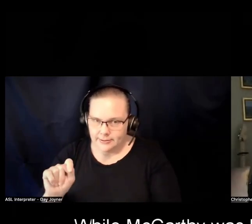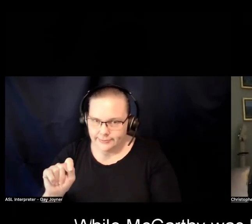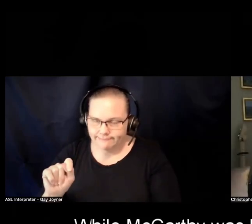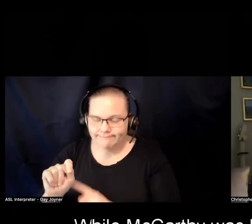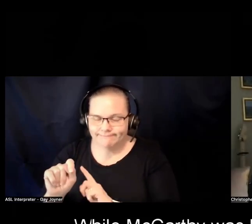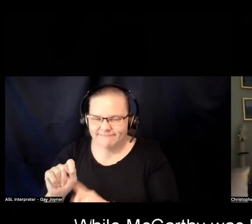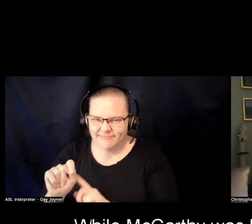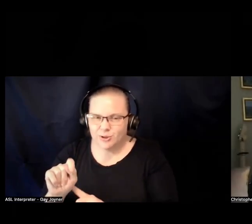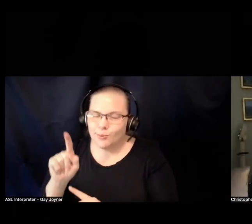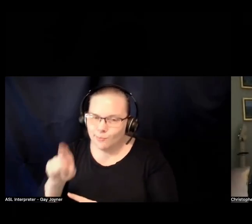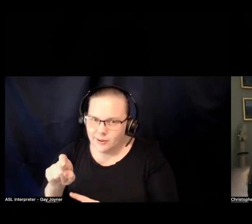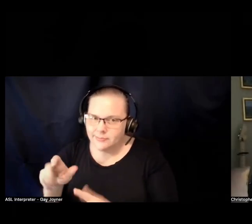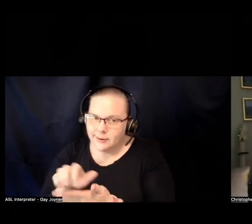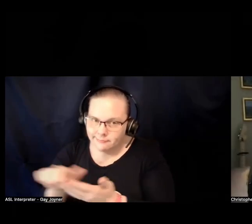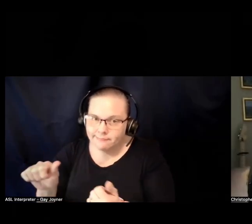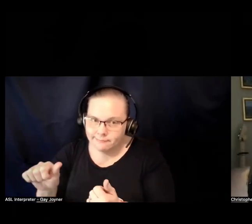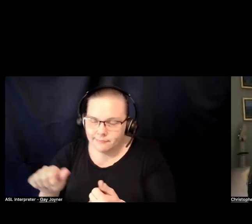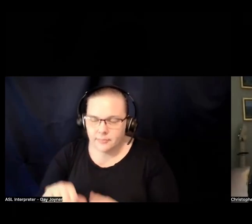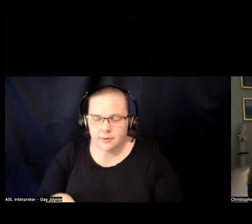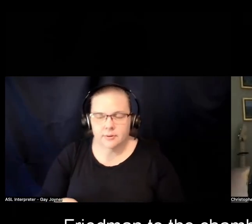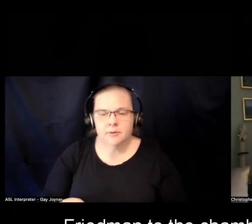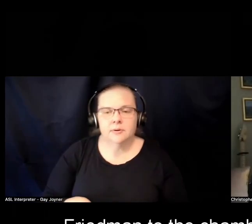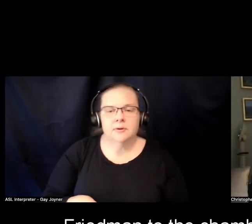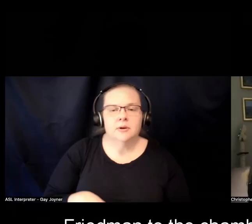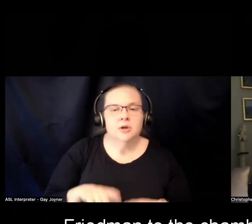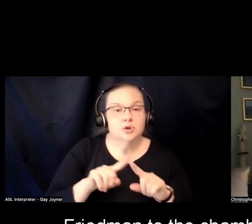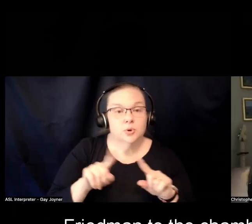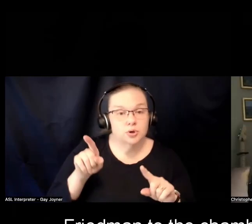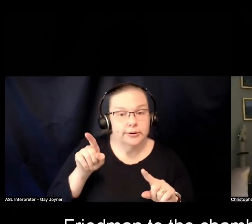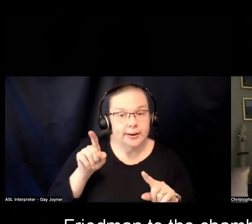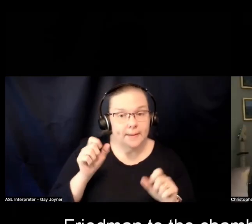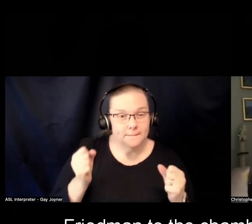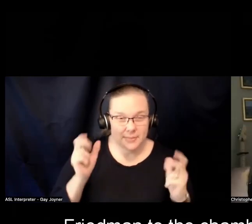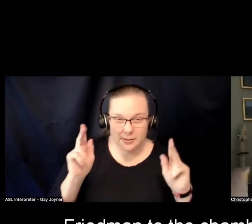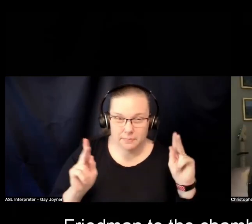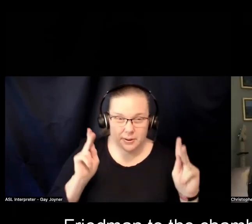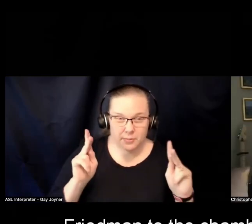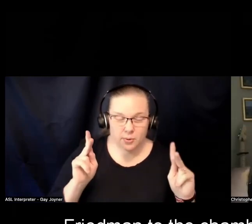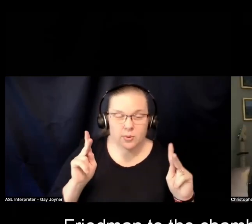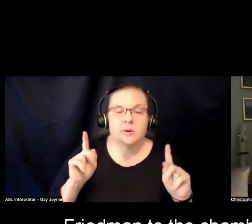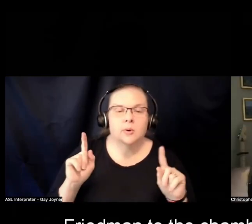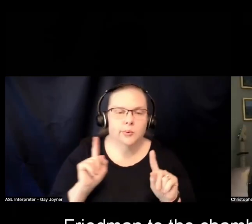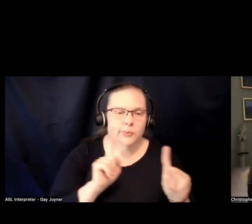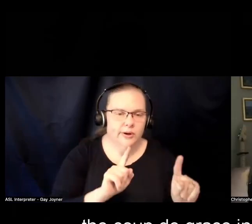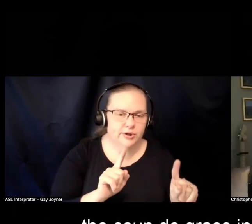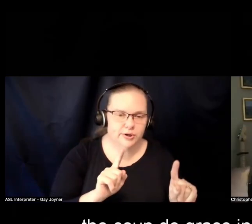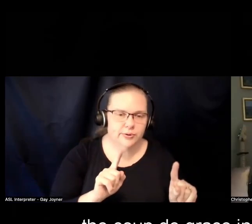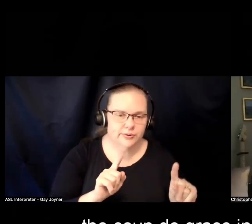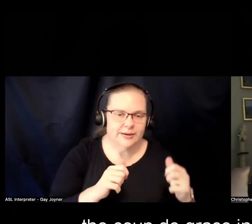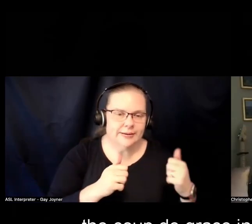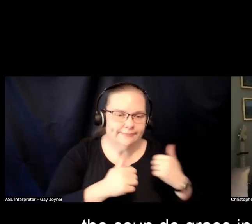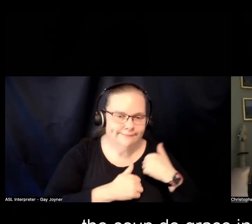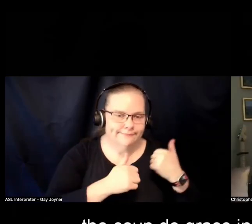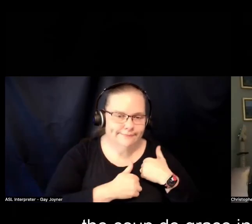Texas Congressman Ed Lee Gossett squired Benjamin Friedman to the chambers of the Senate Armed Services Committee, where Friedman delivered the coup de